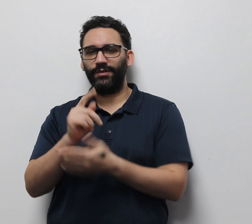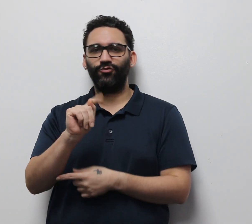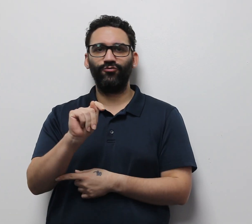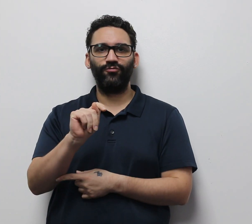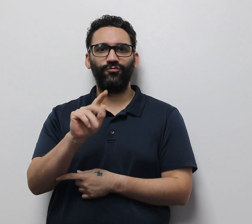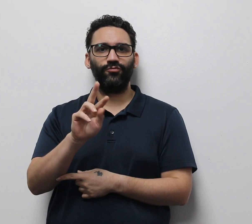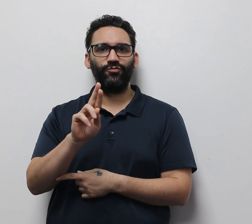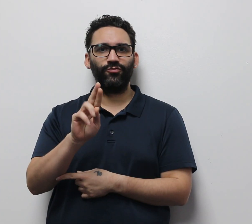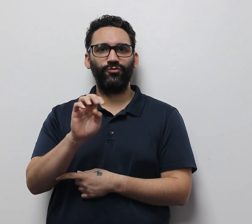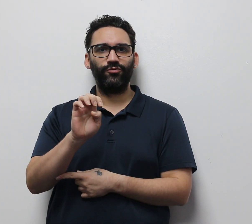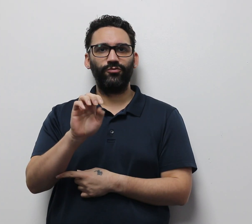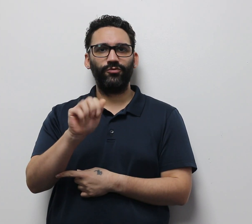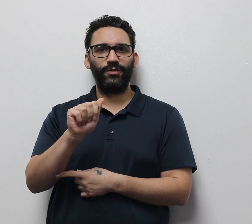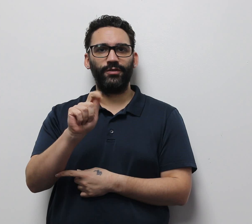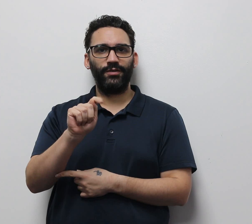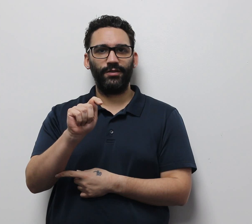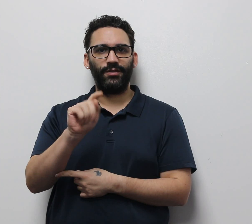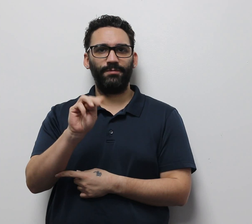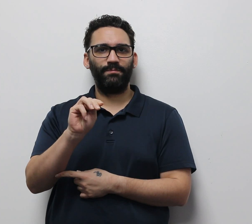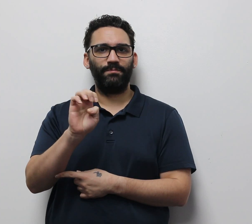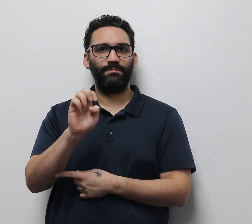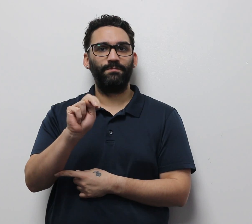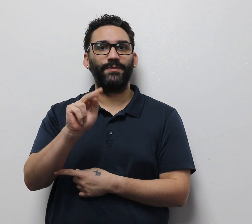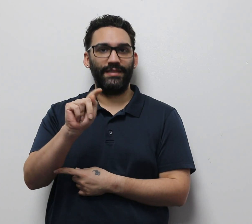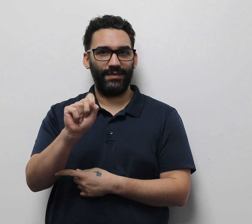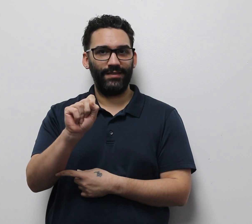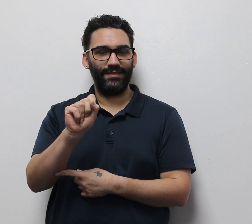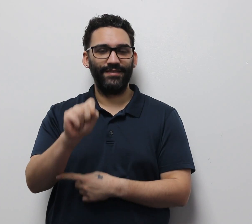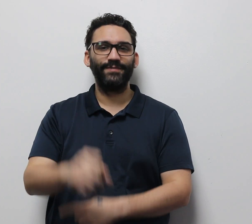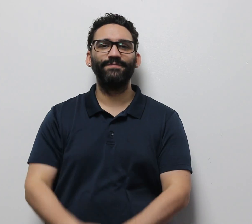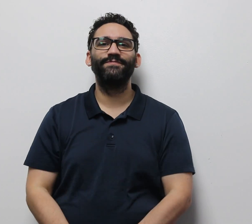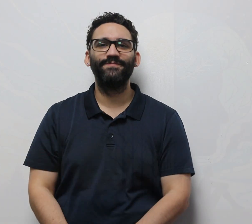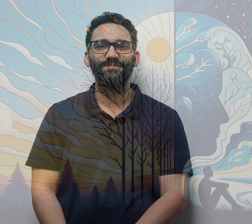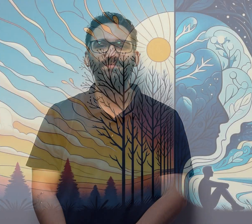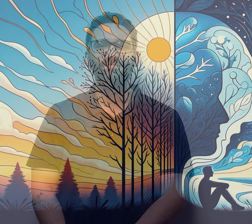about treatments for SAD, seasonal affective disorder.